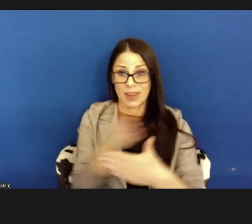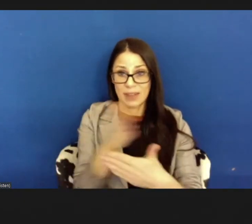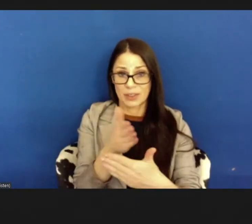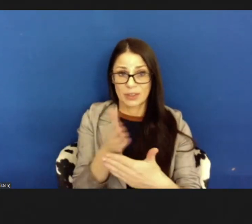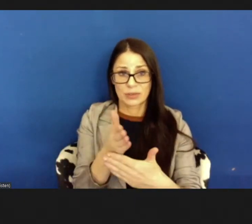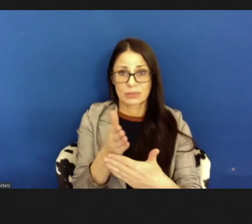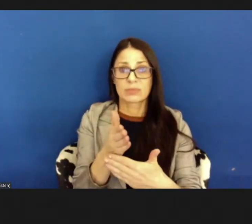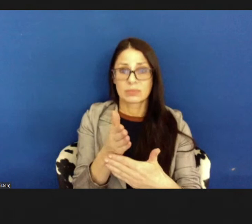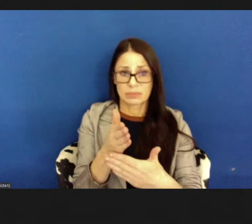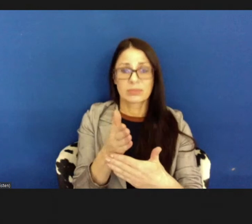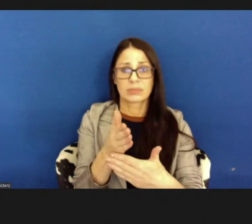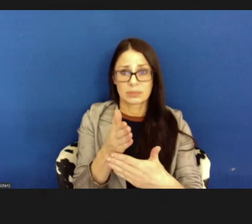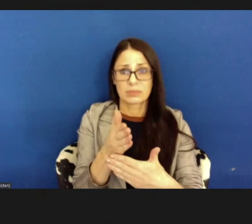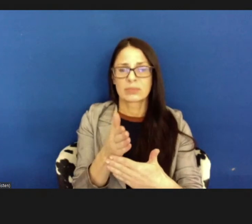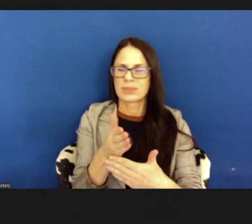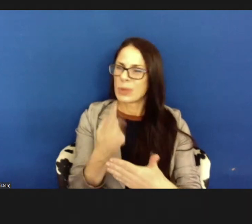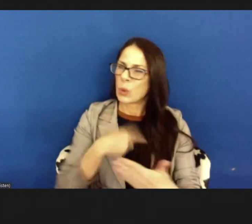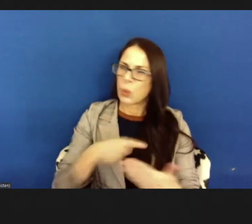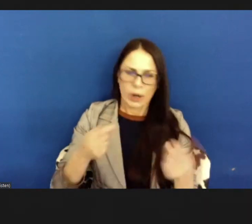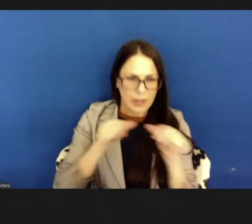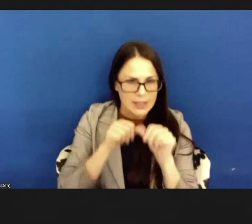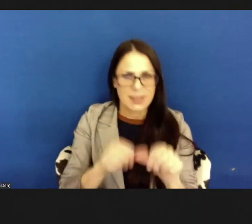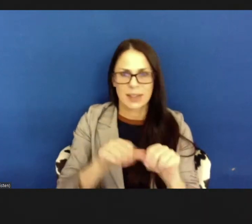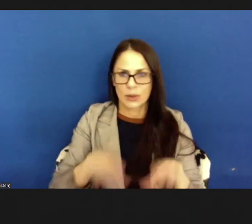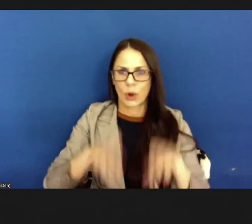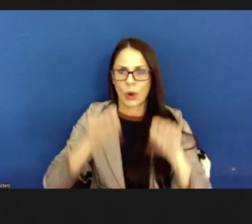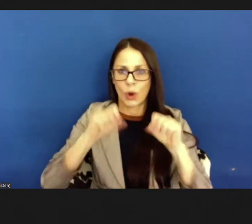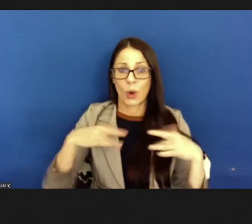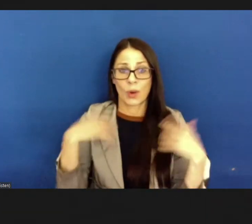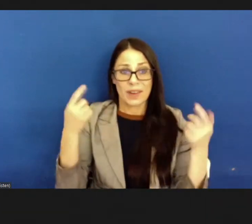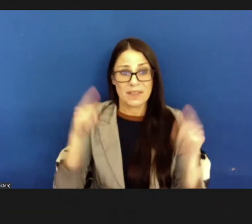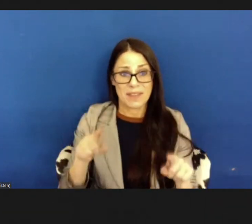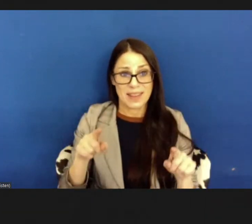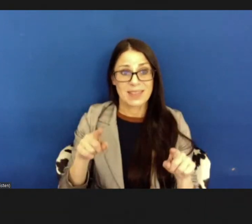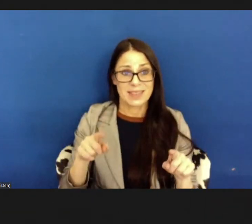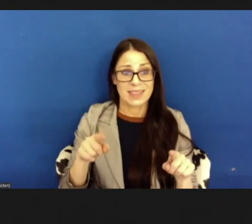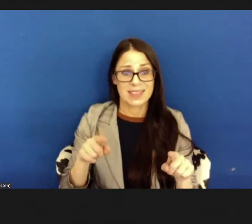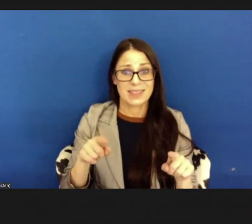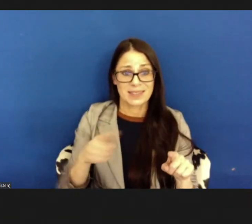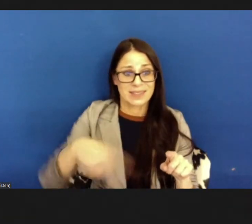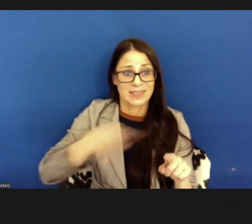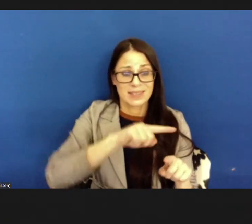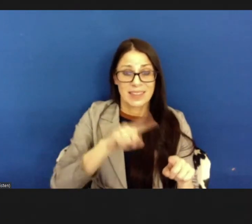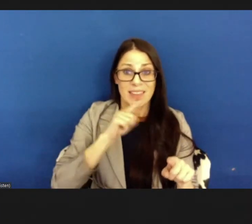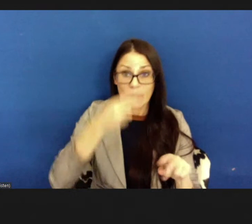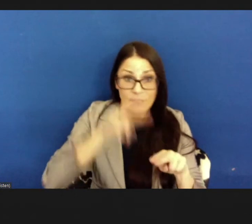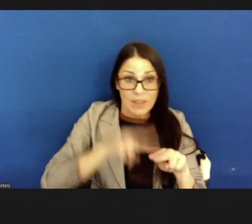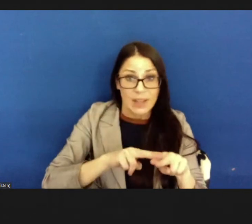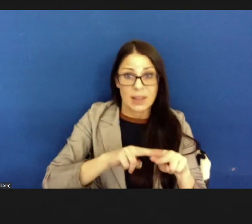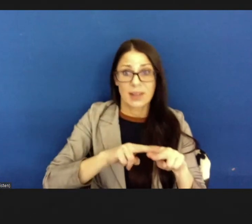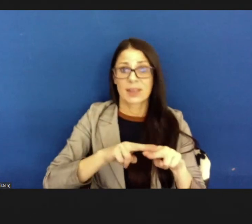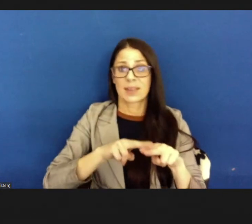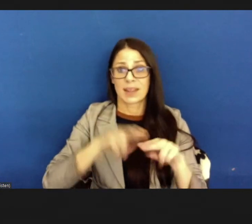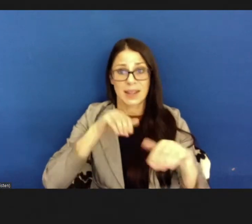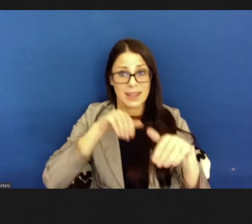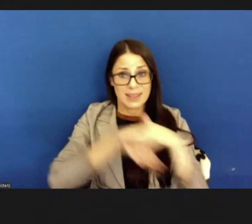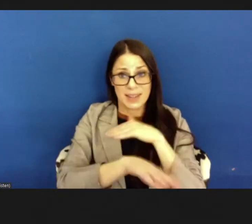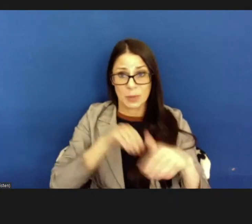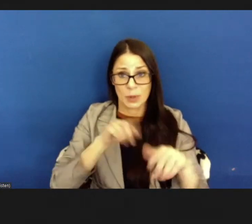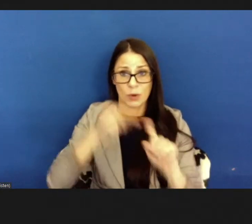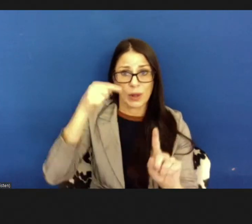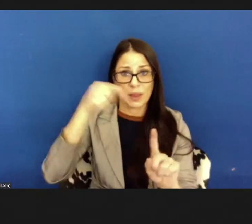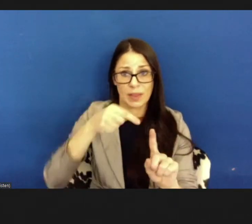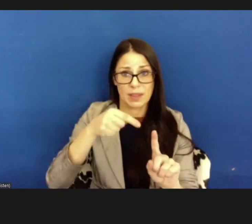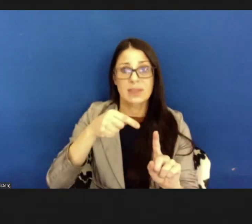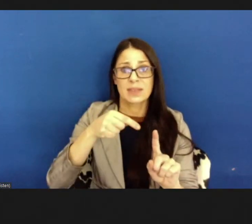hold these events at locations that are fun and accessible for this particular population.